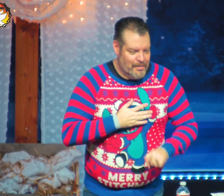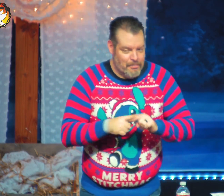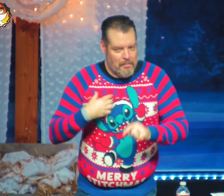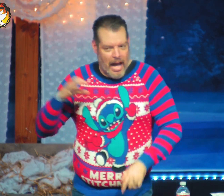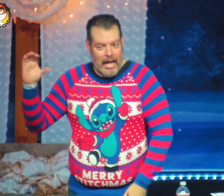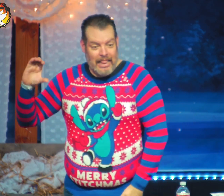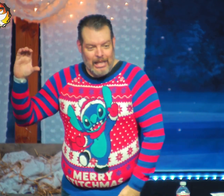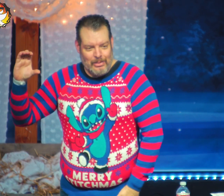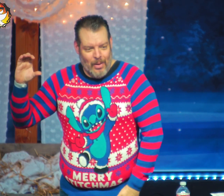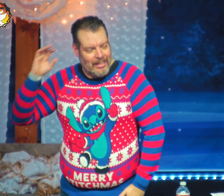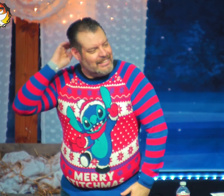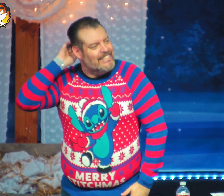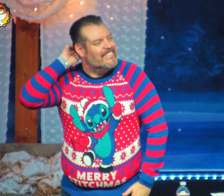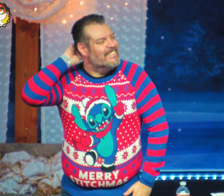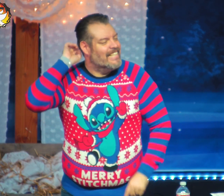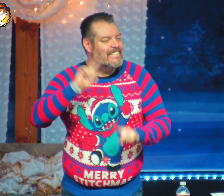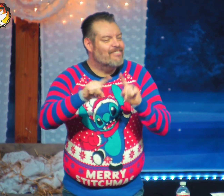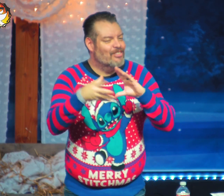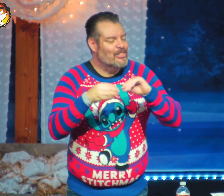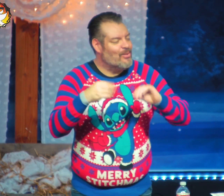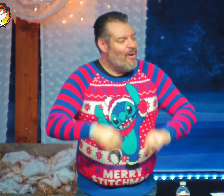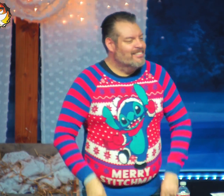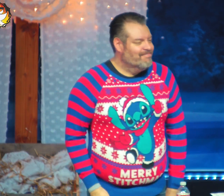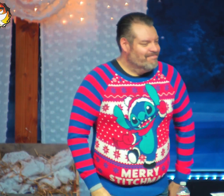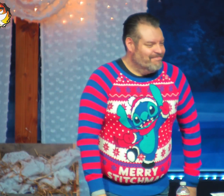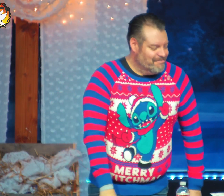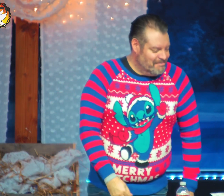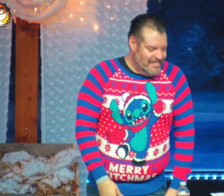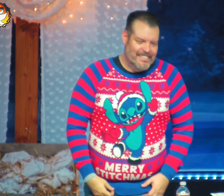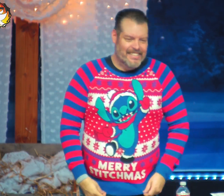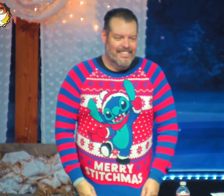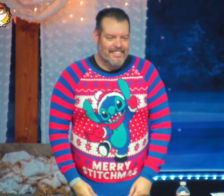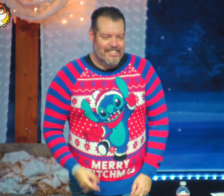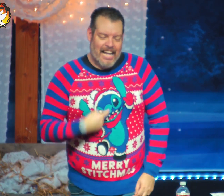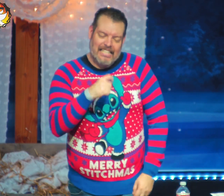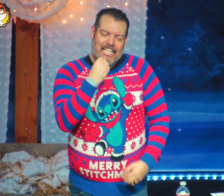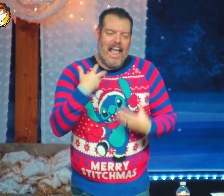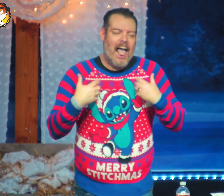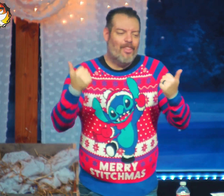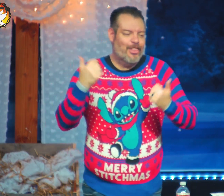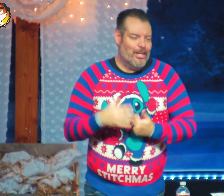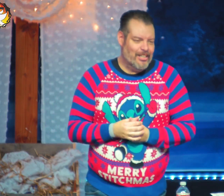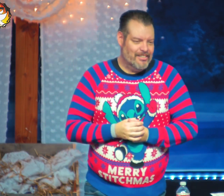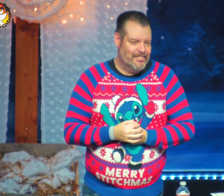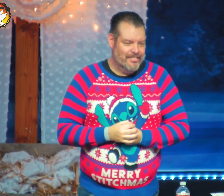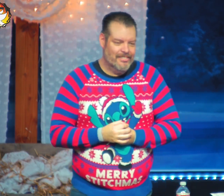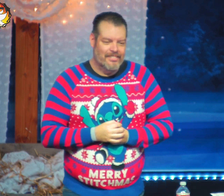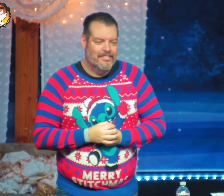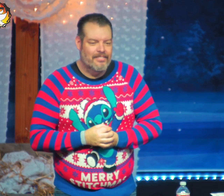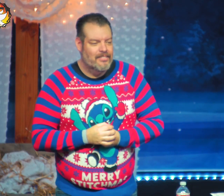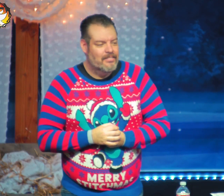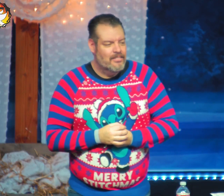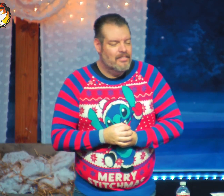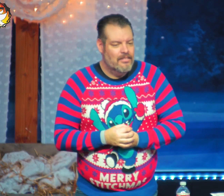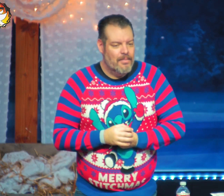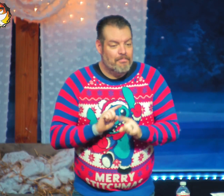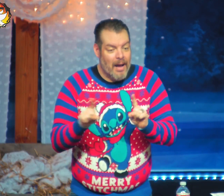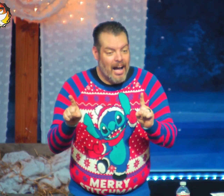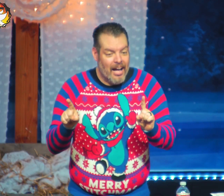The stress, your blood pressure will go up. I just went to the doctor recently, and